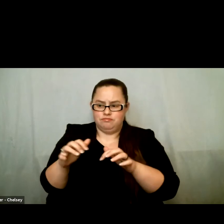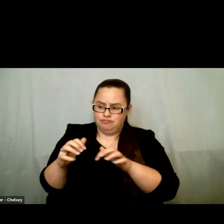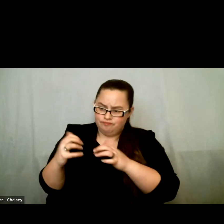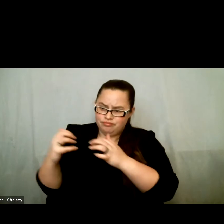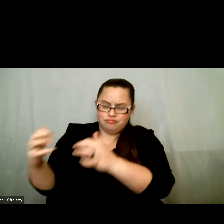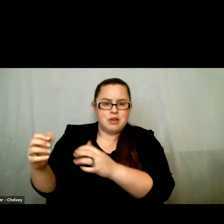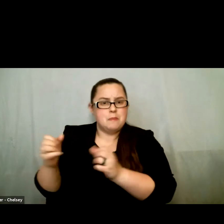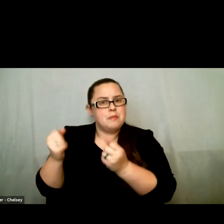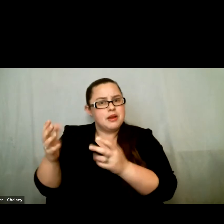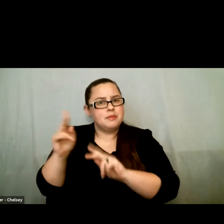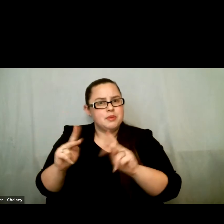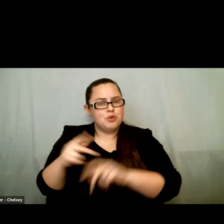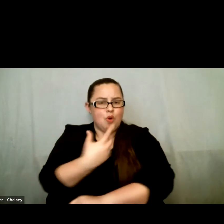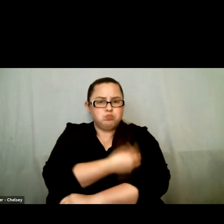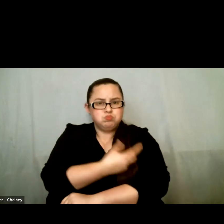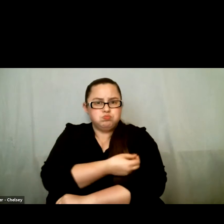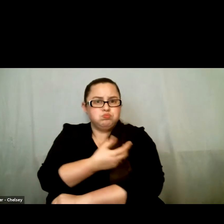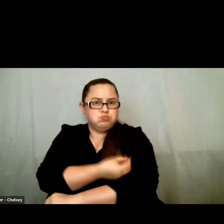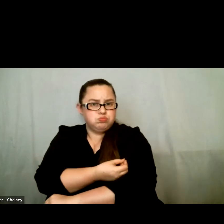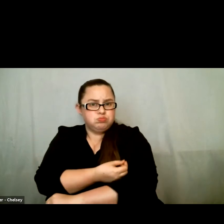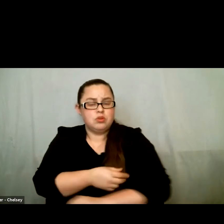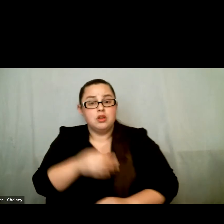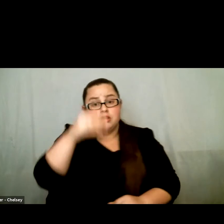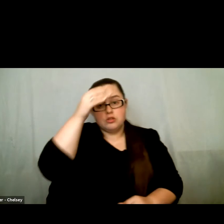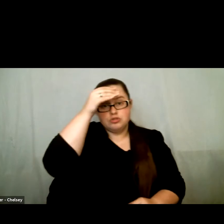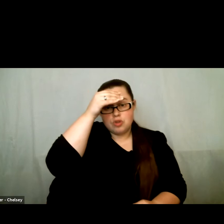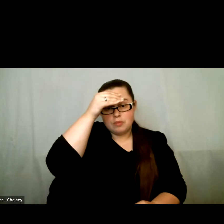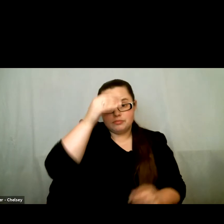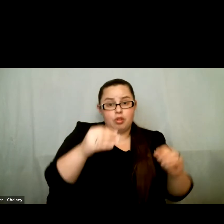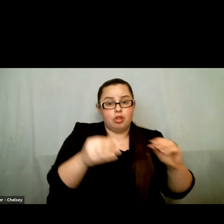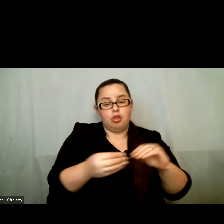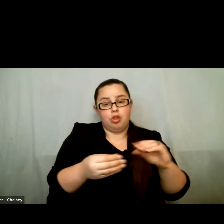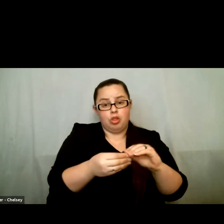receiving the vaccine." So Donald Trump issued a statement.